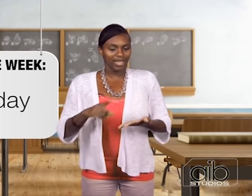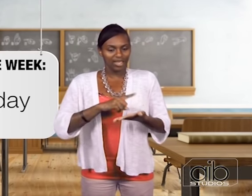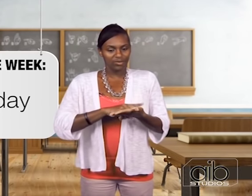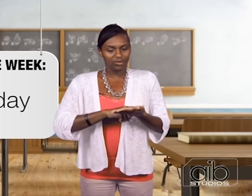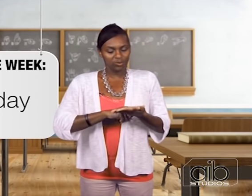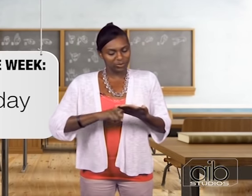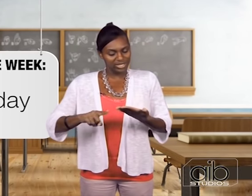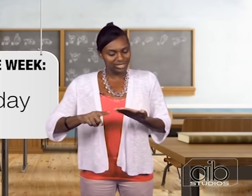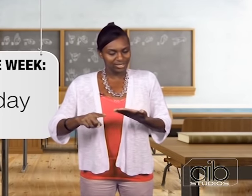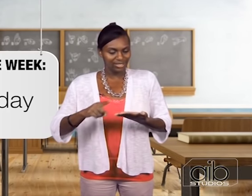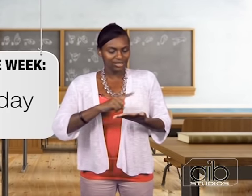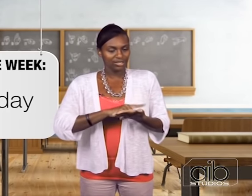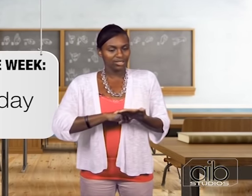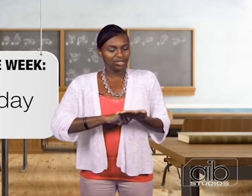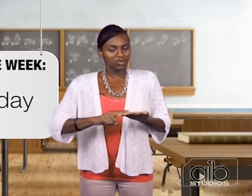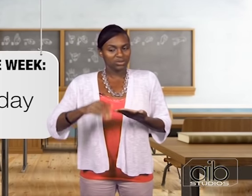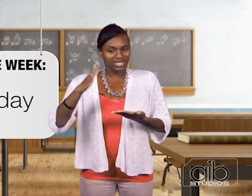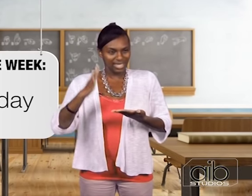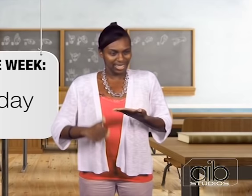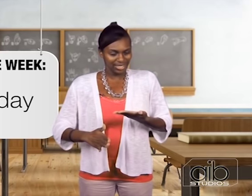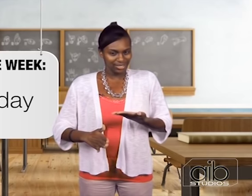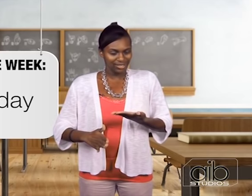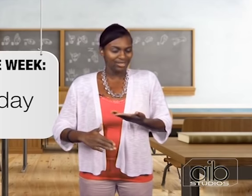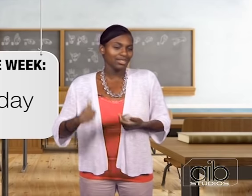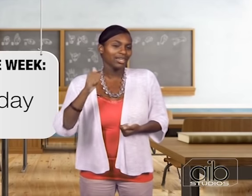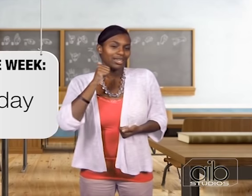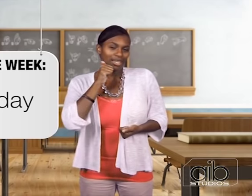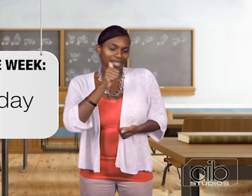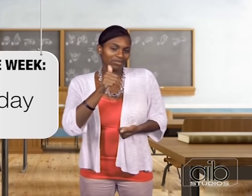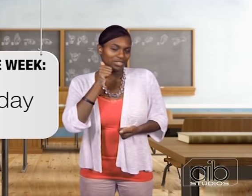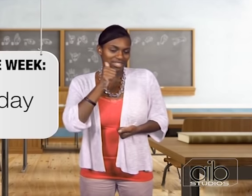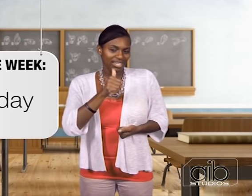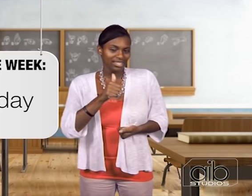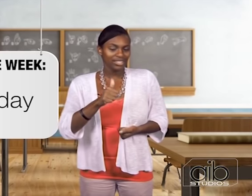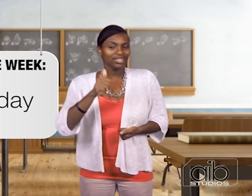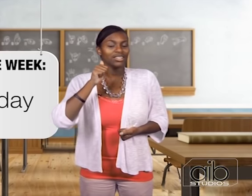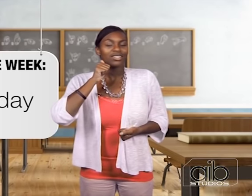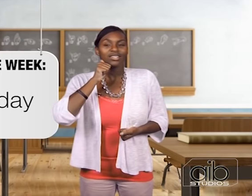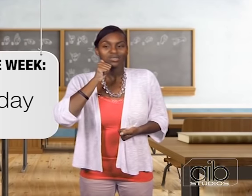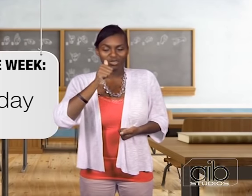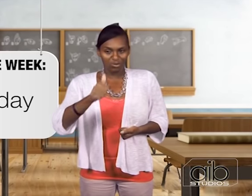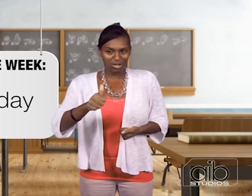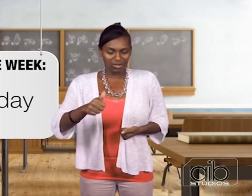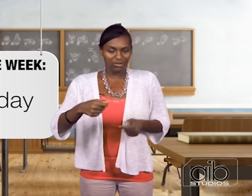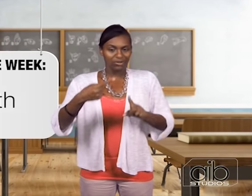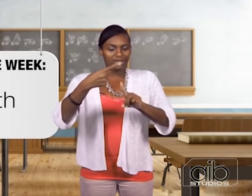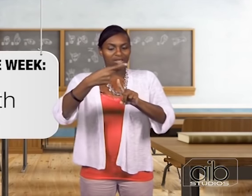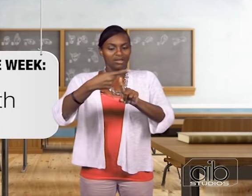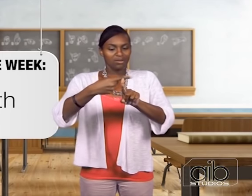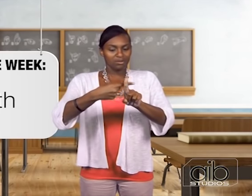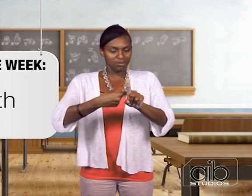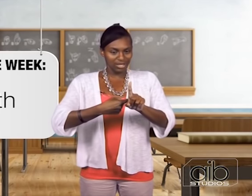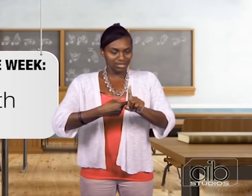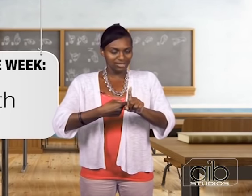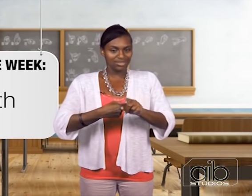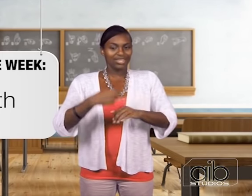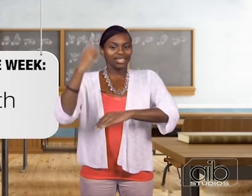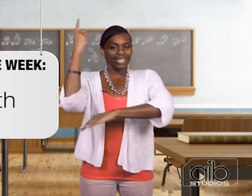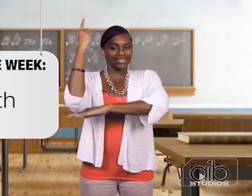have week, weekend, every day, tomorrow, months, and this